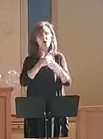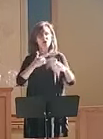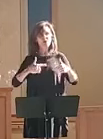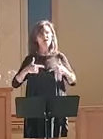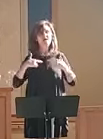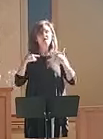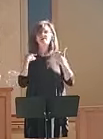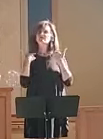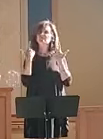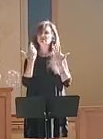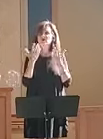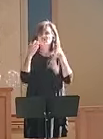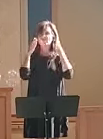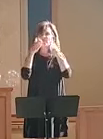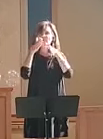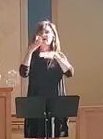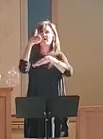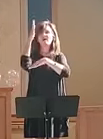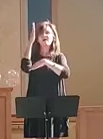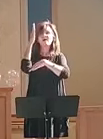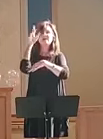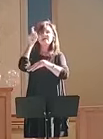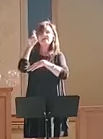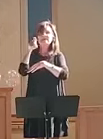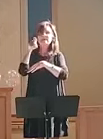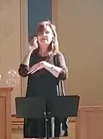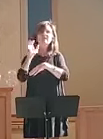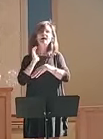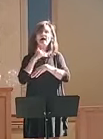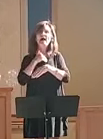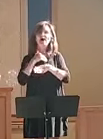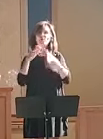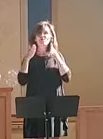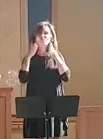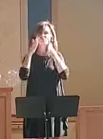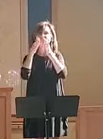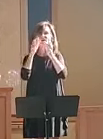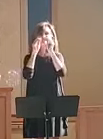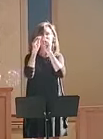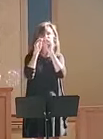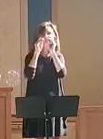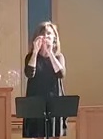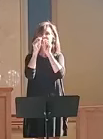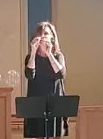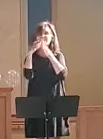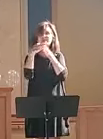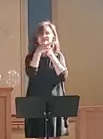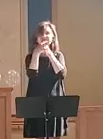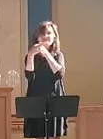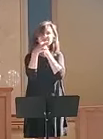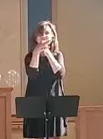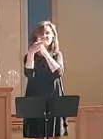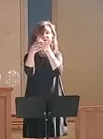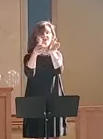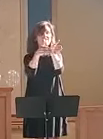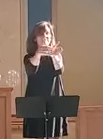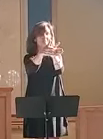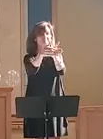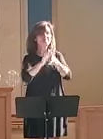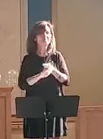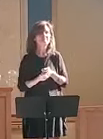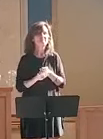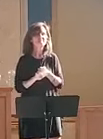must know that course correction is necessary and frequent.